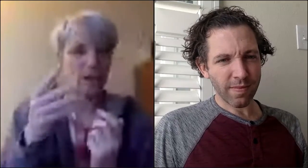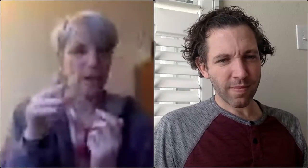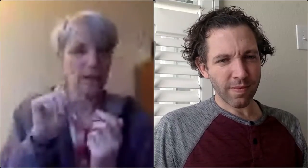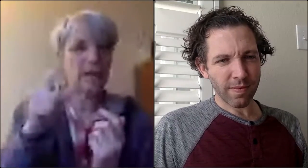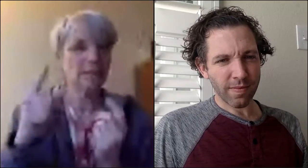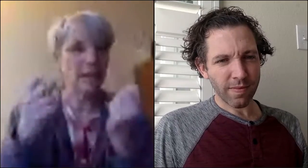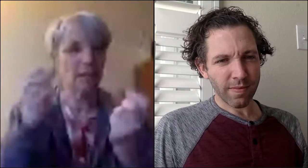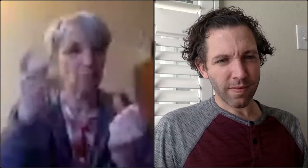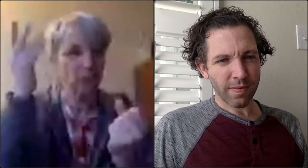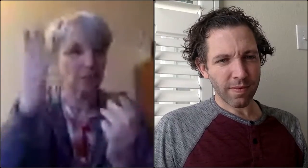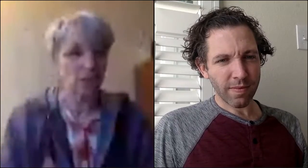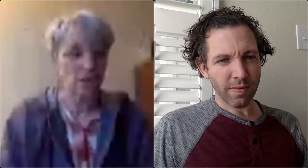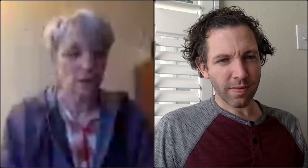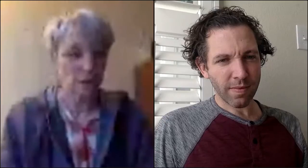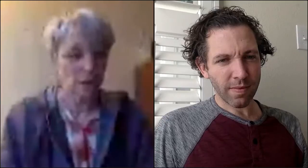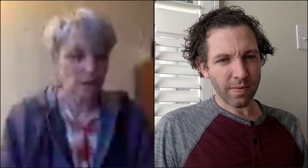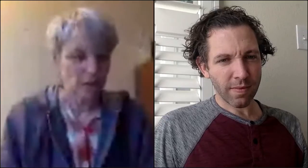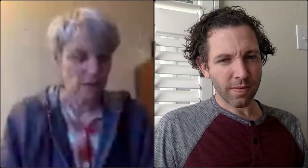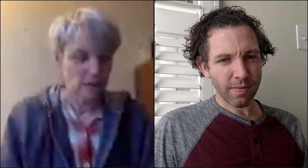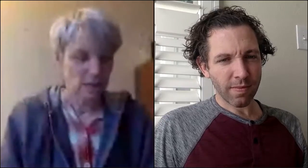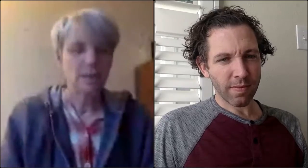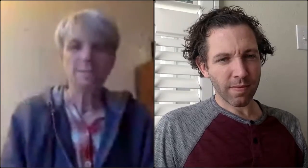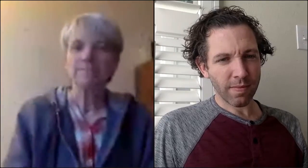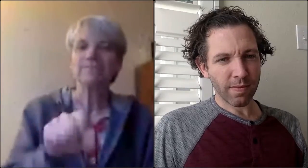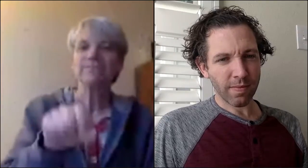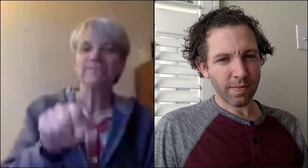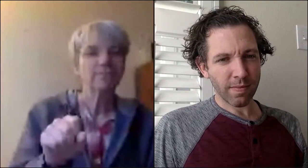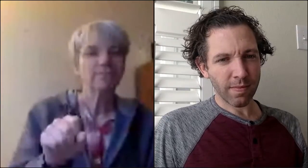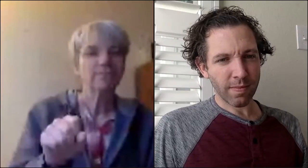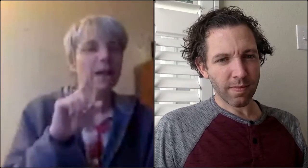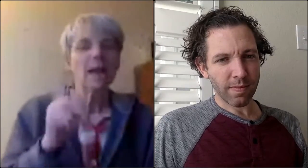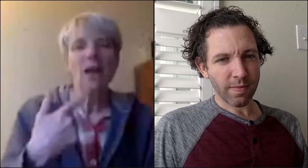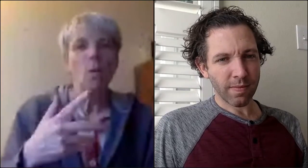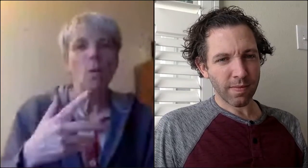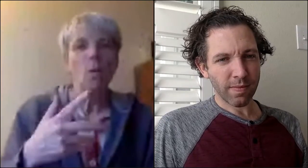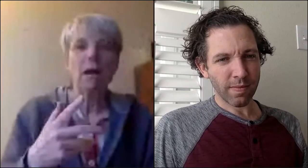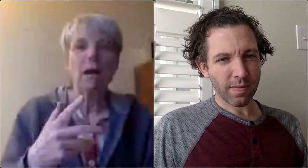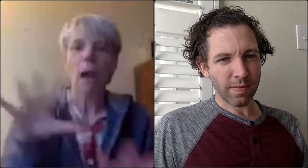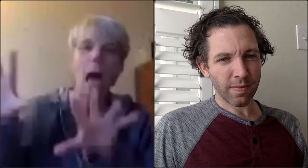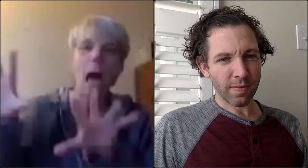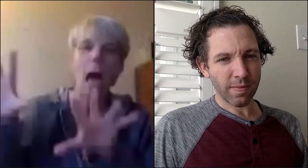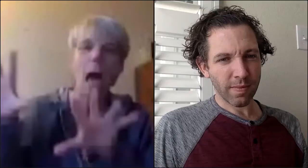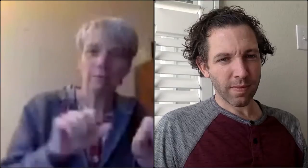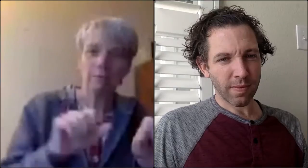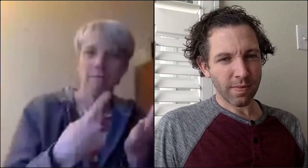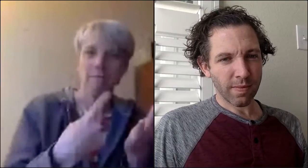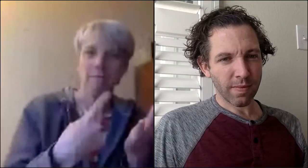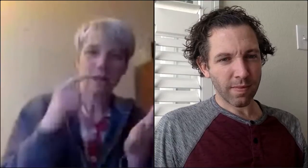an ASL presenter. Definitely. Yep, we could. And we can talk about what